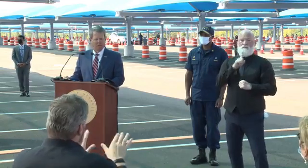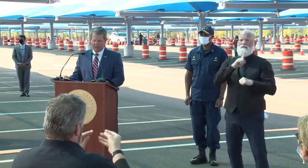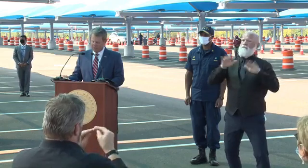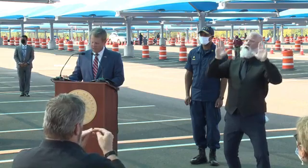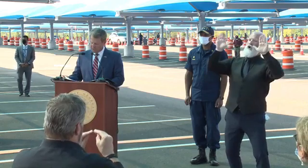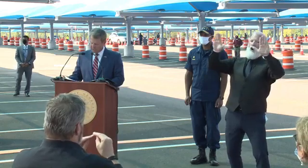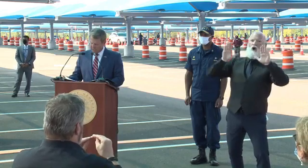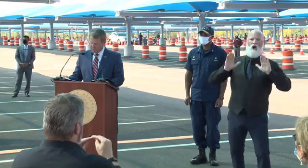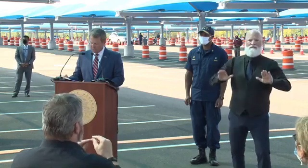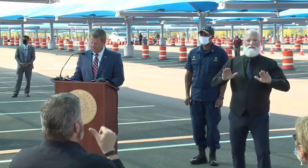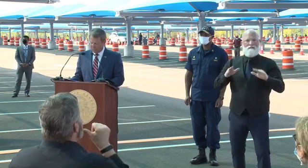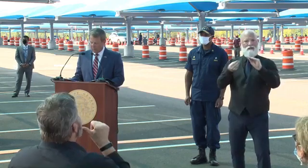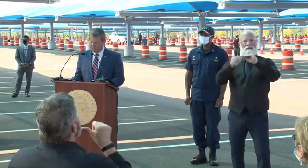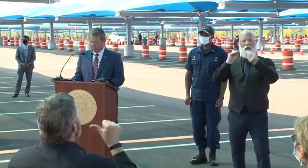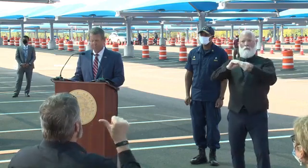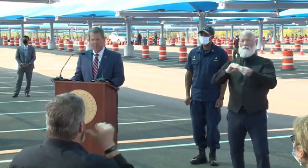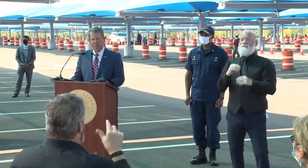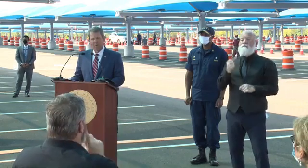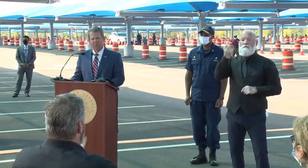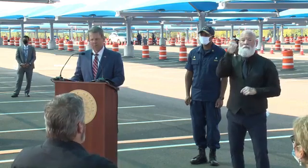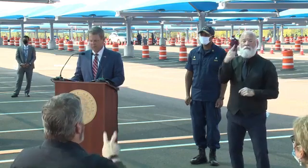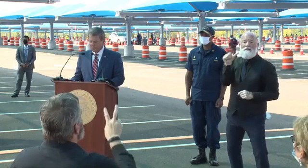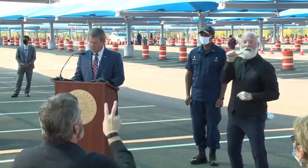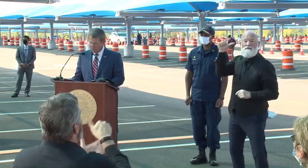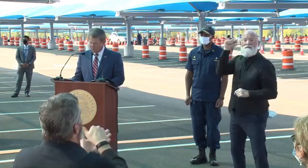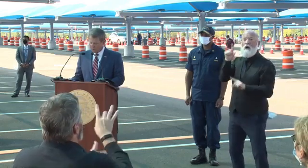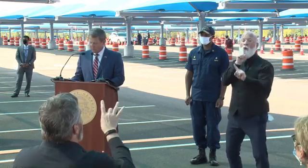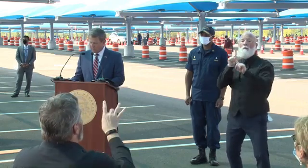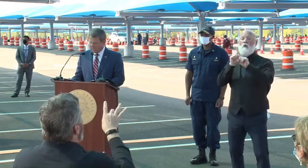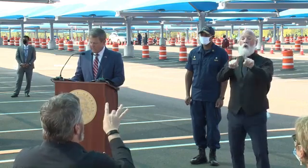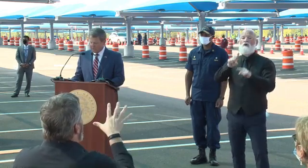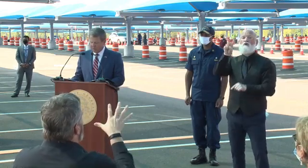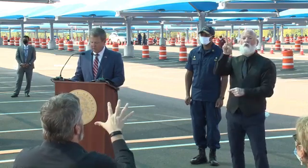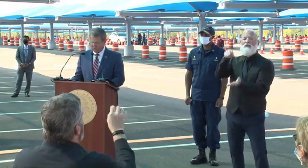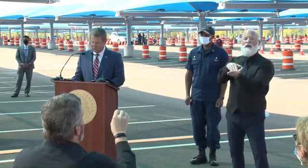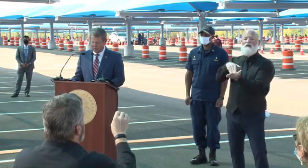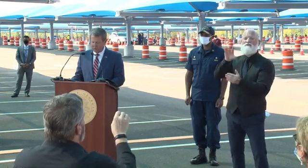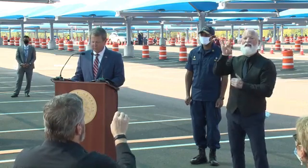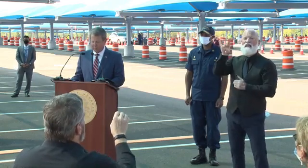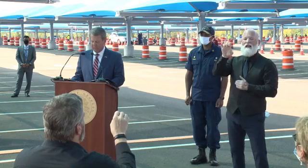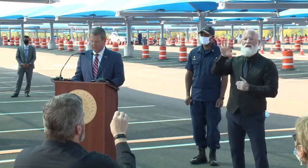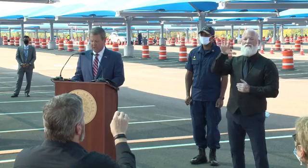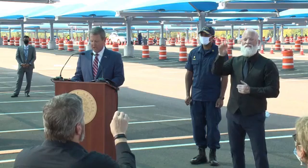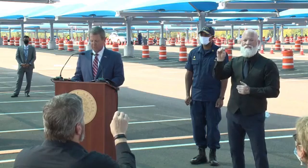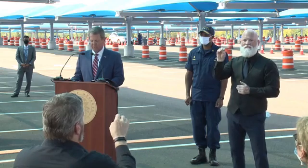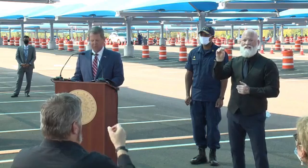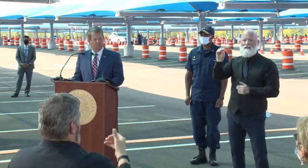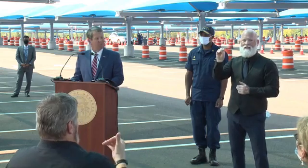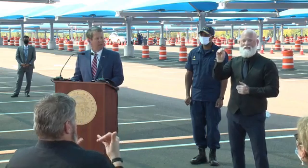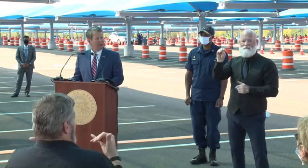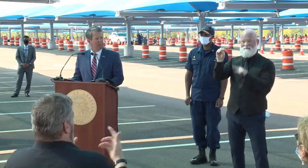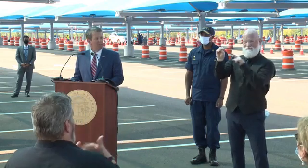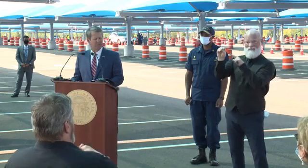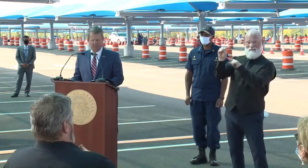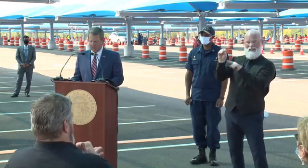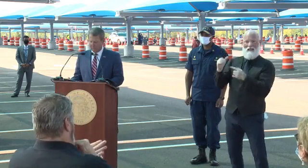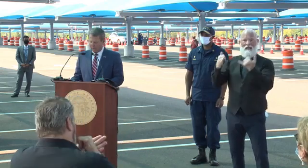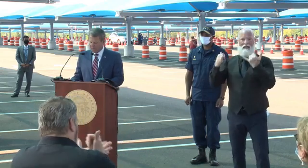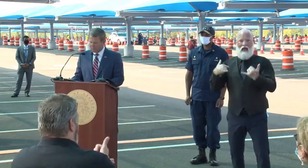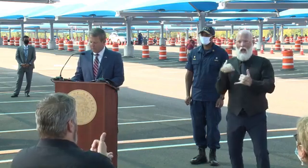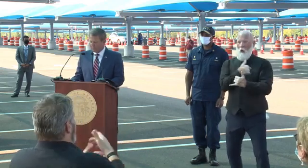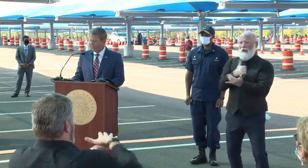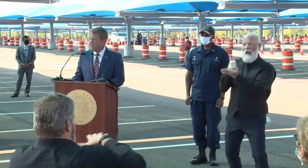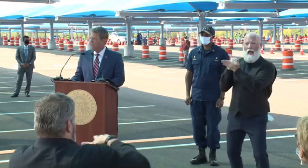2,850 in yesterday's report. Through the Georgia Coordinating Center, we are helping area hospitals provide the best